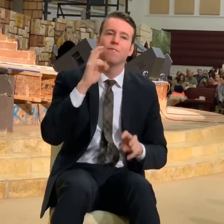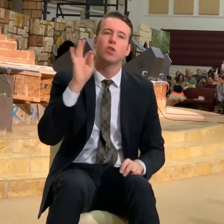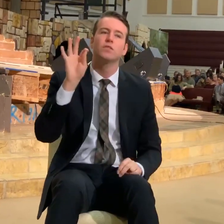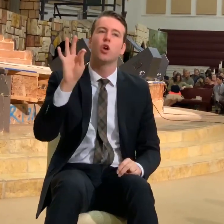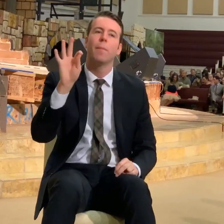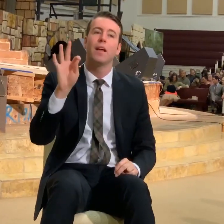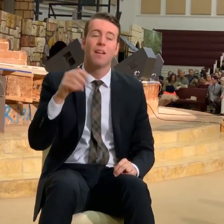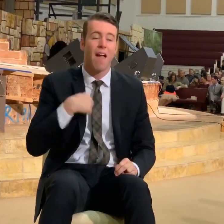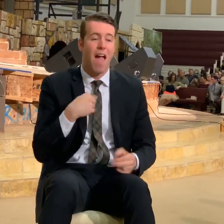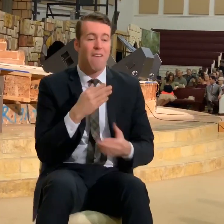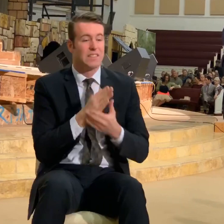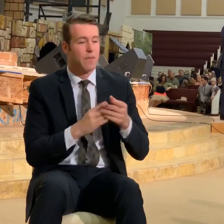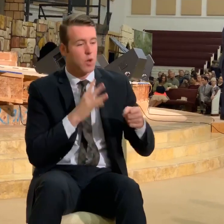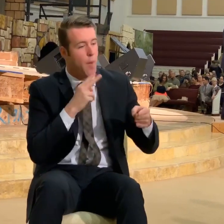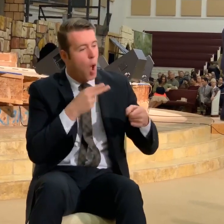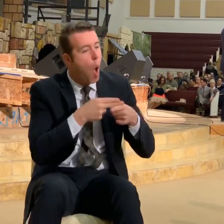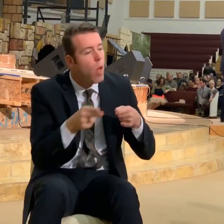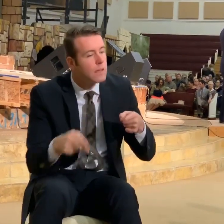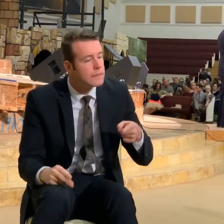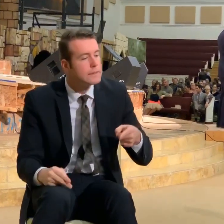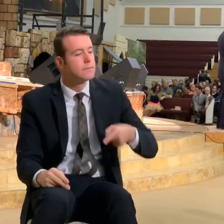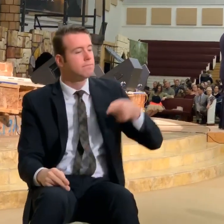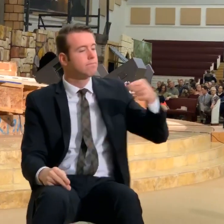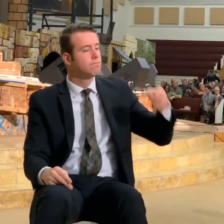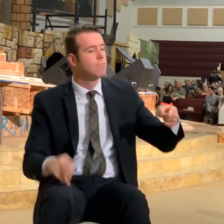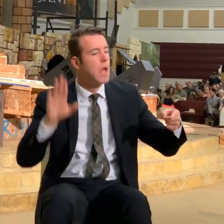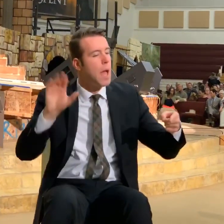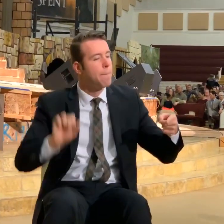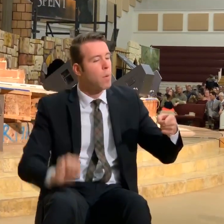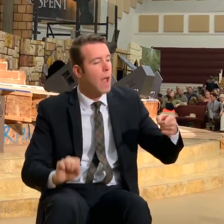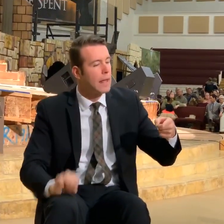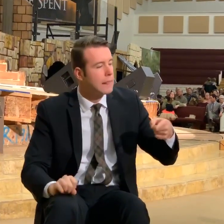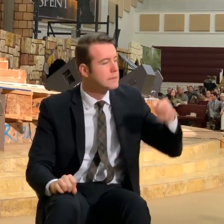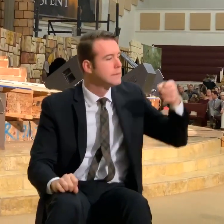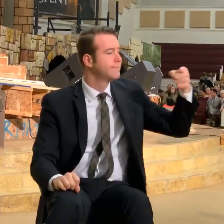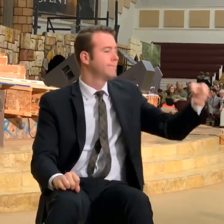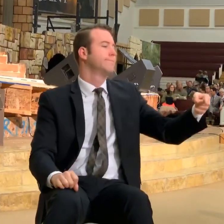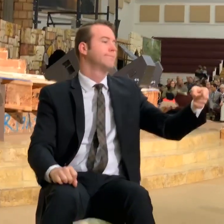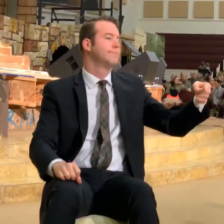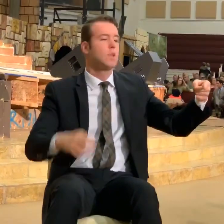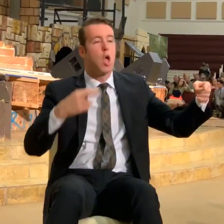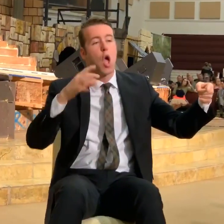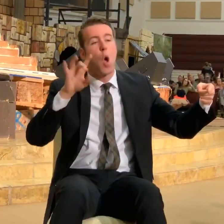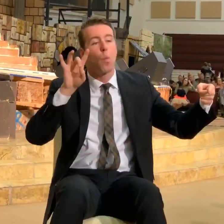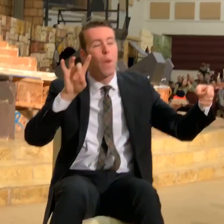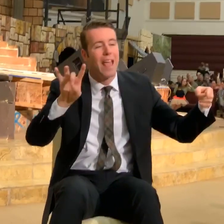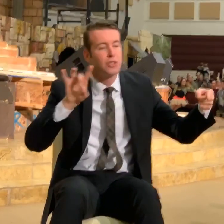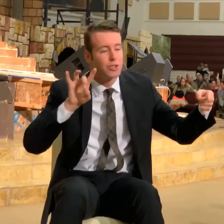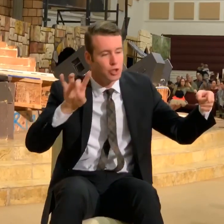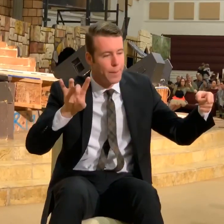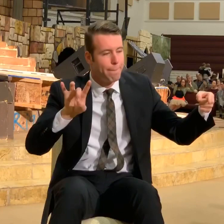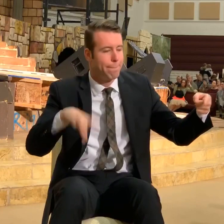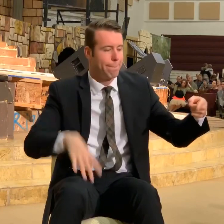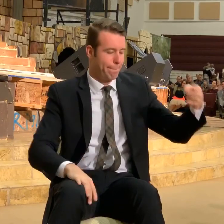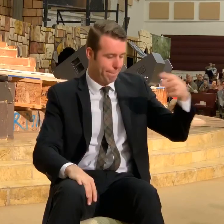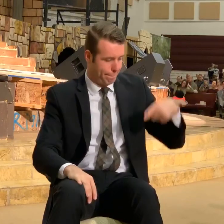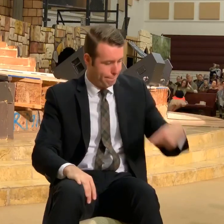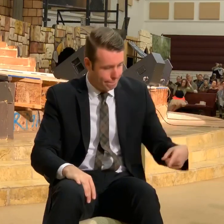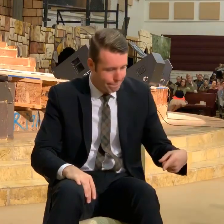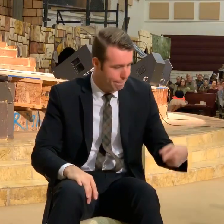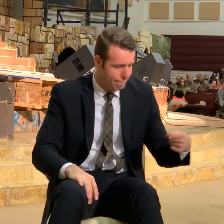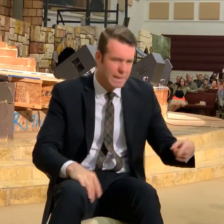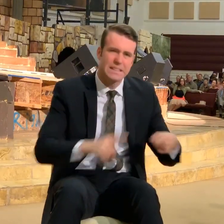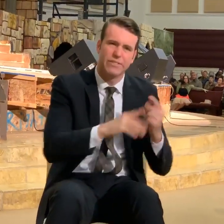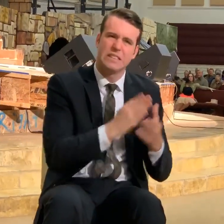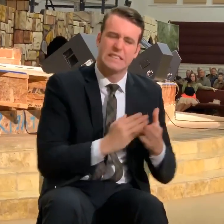have sections on holiness. I have sections on the miraculous. I have sections on relationships.